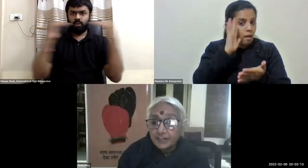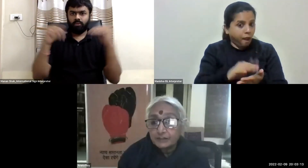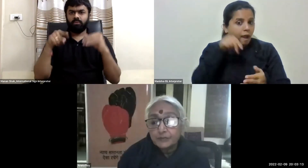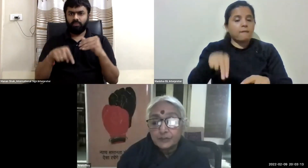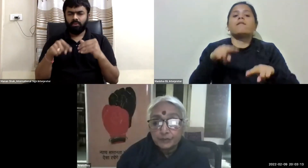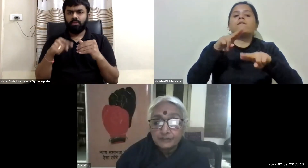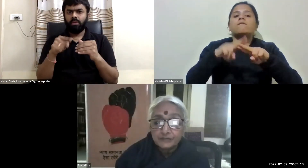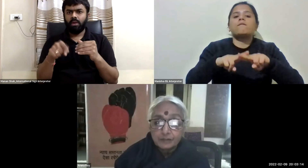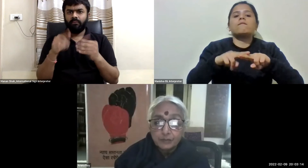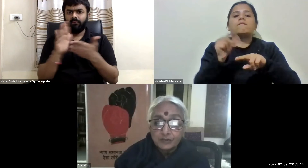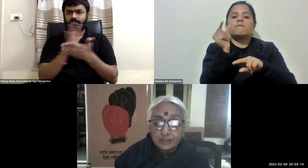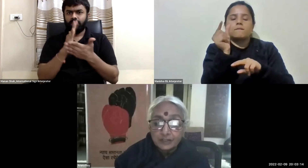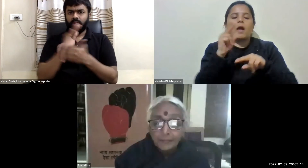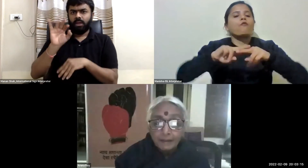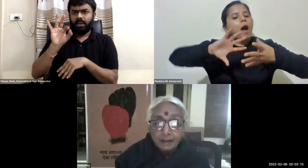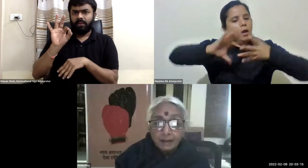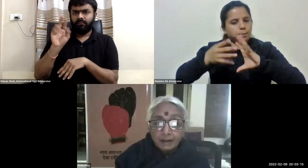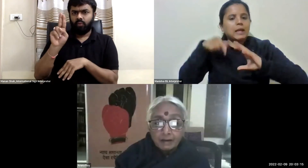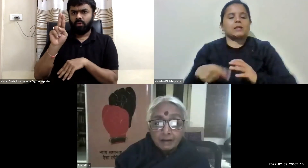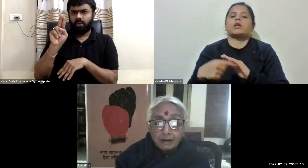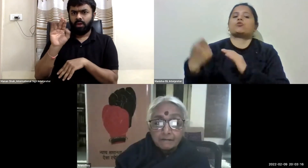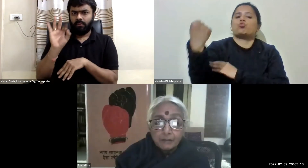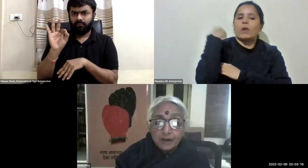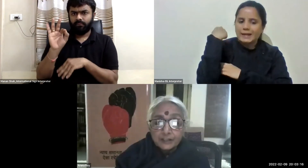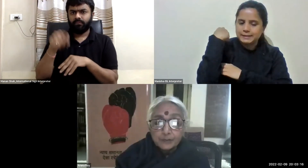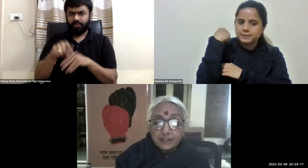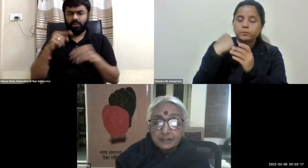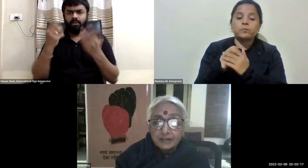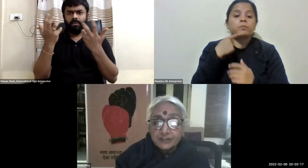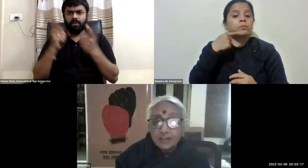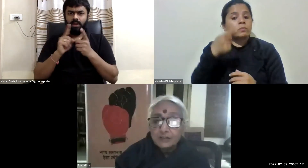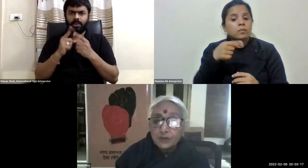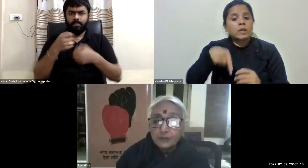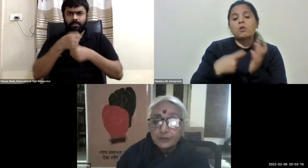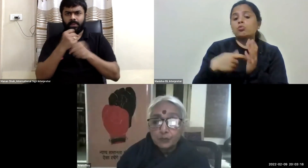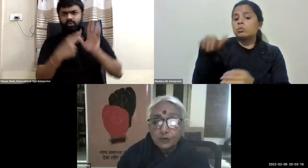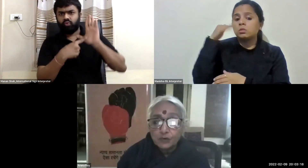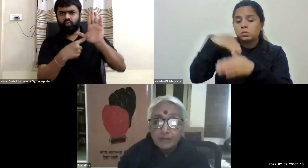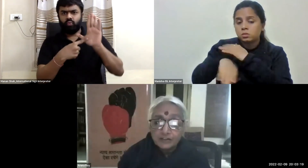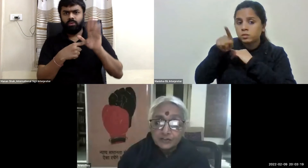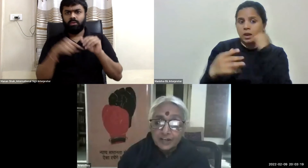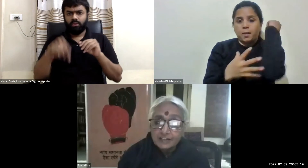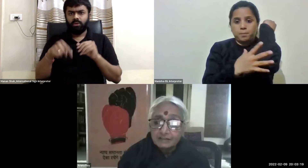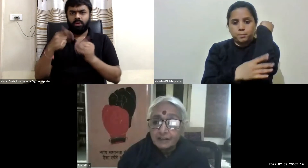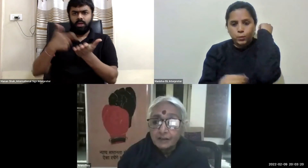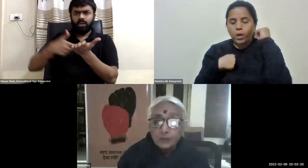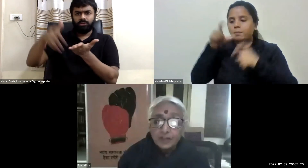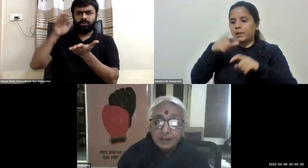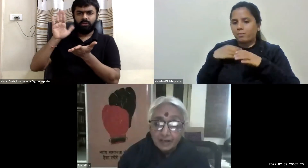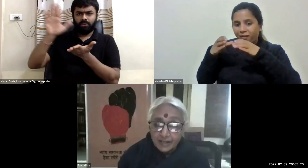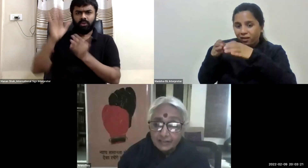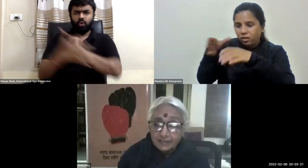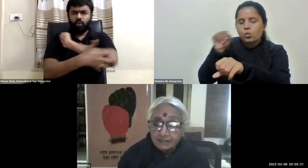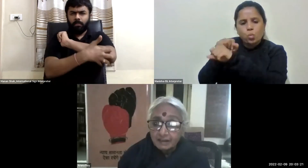and the directive principles of state policy. From our experience in Rajasthan and working with the poor and marginalized,